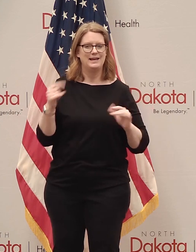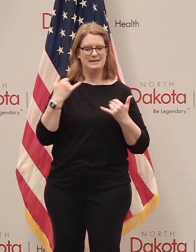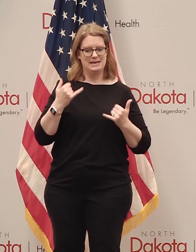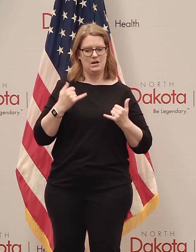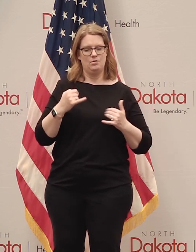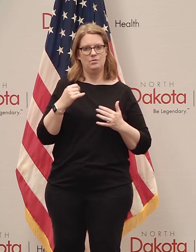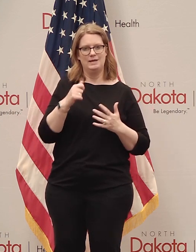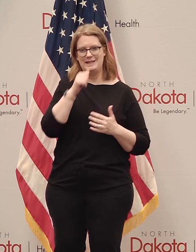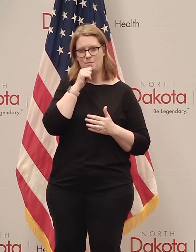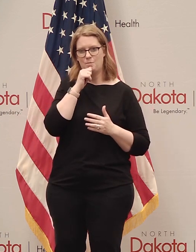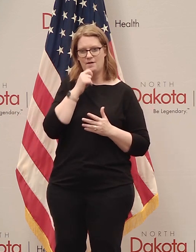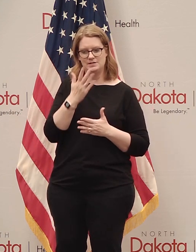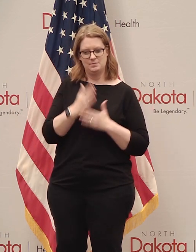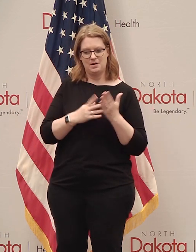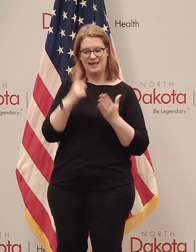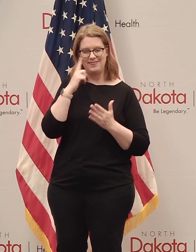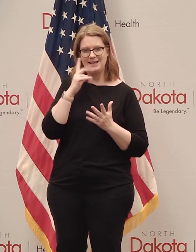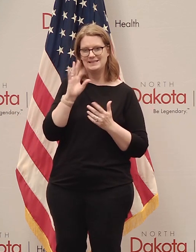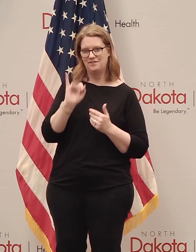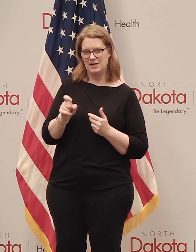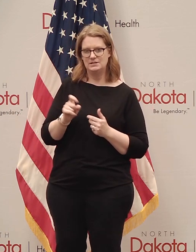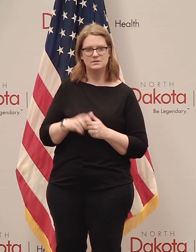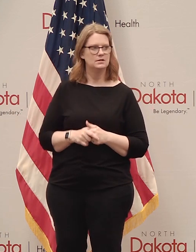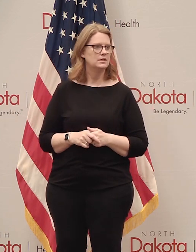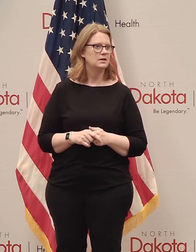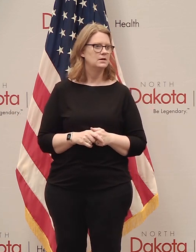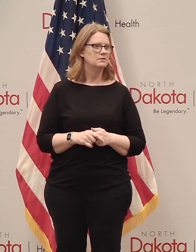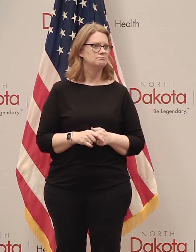the privacy piece, but there's